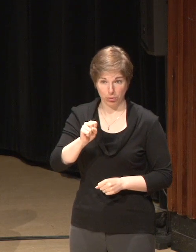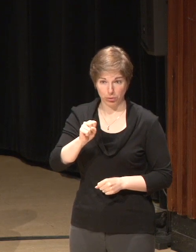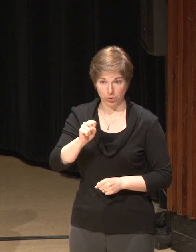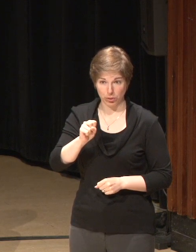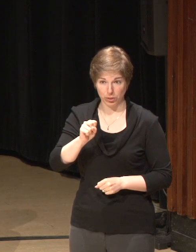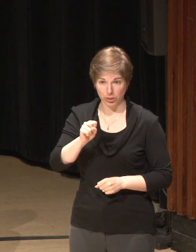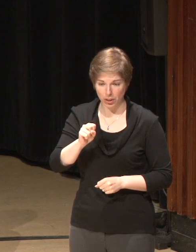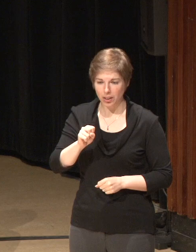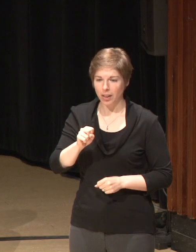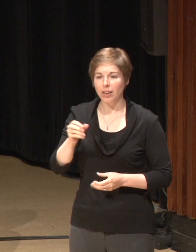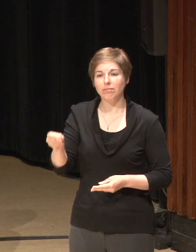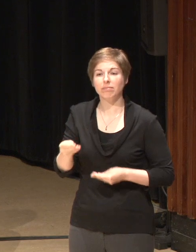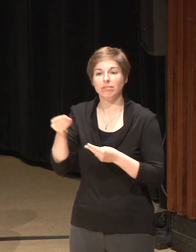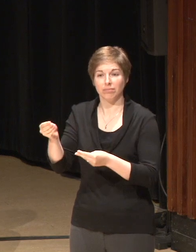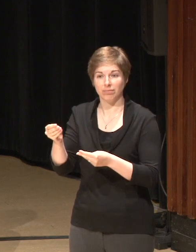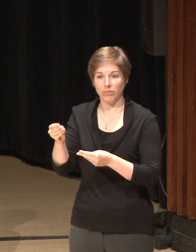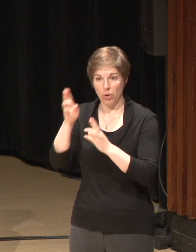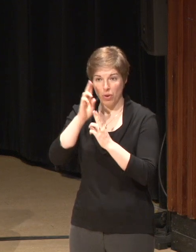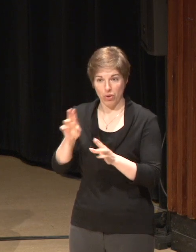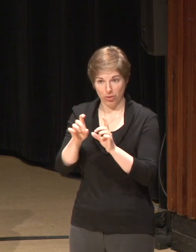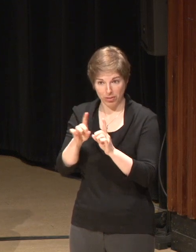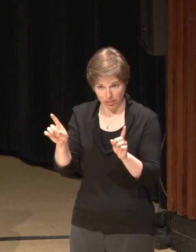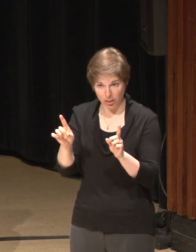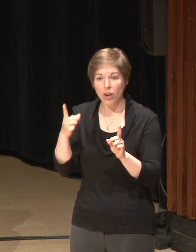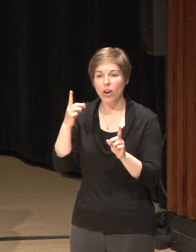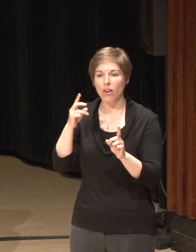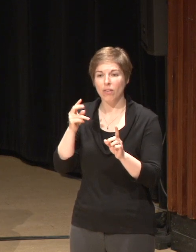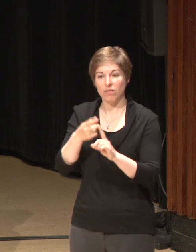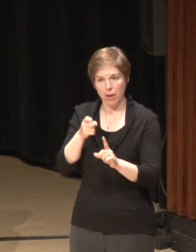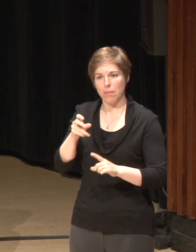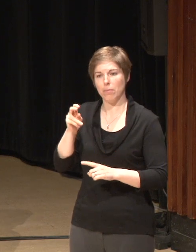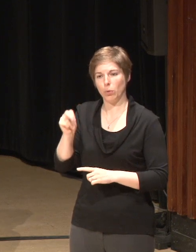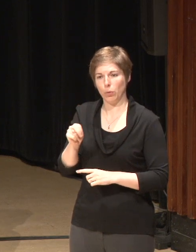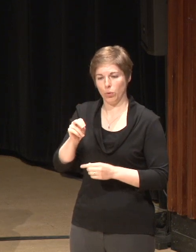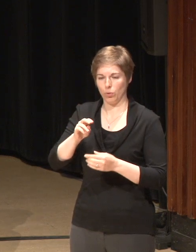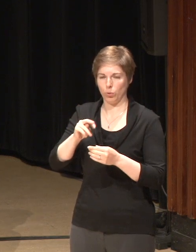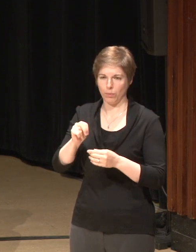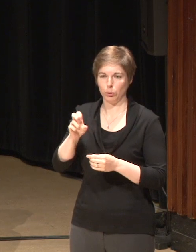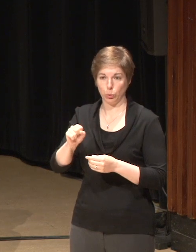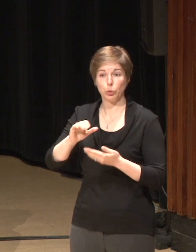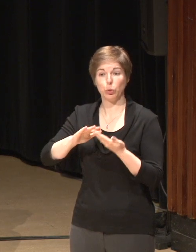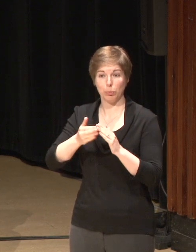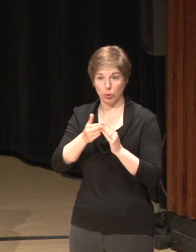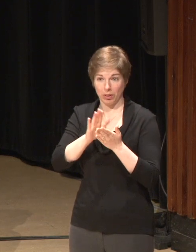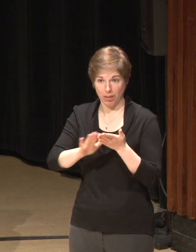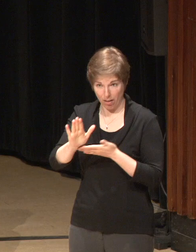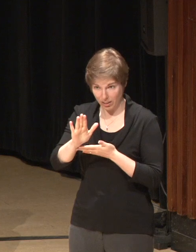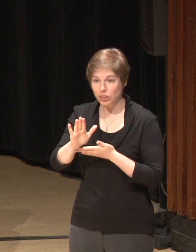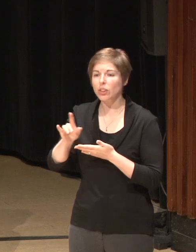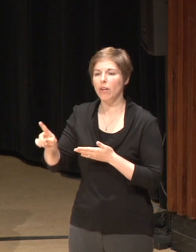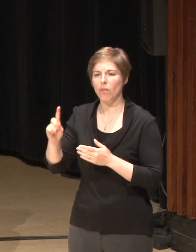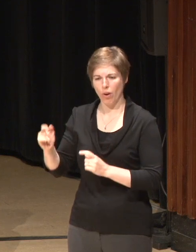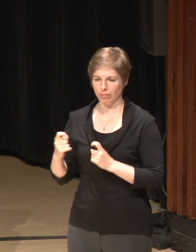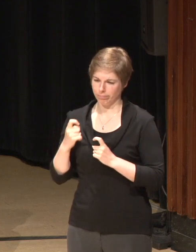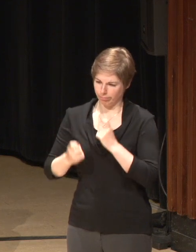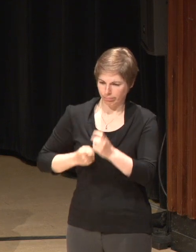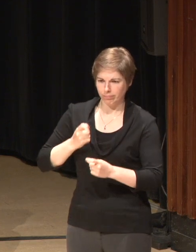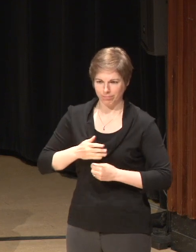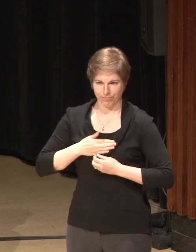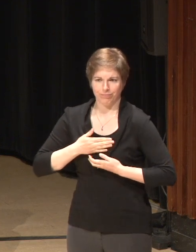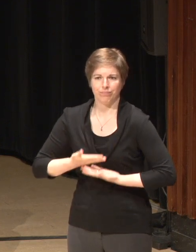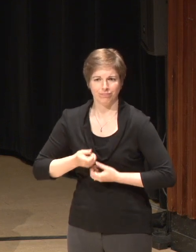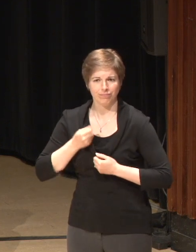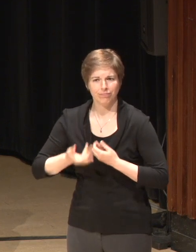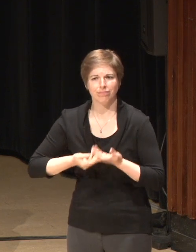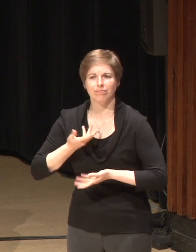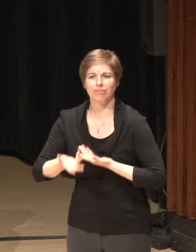well as for the investments he's made to the greater community locally, regionally, and nationally. I now